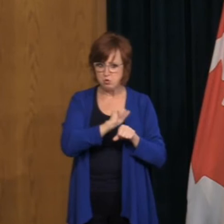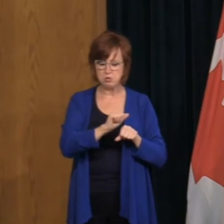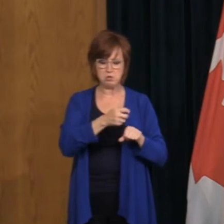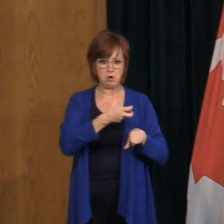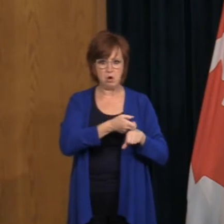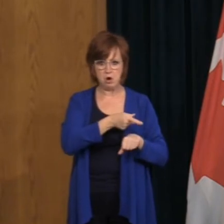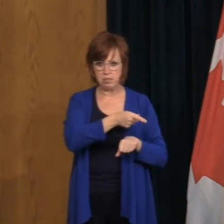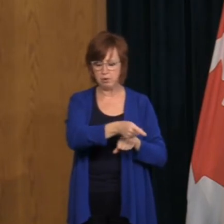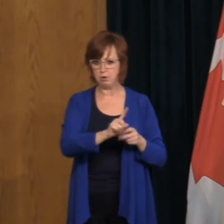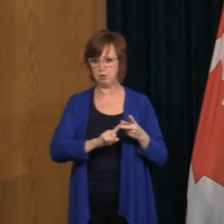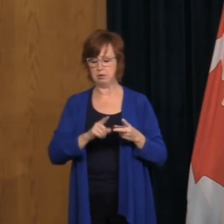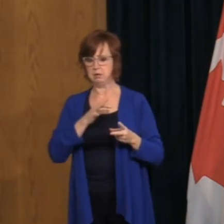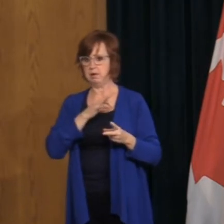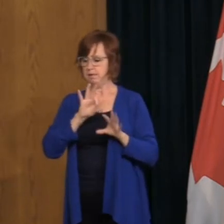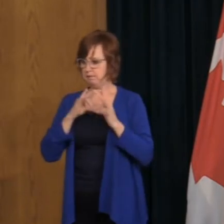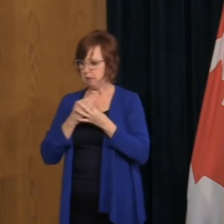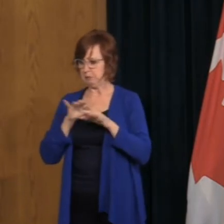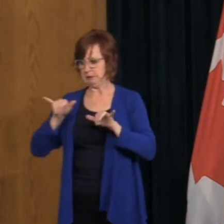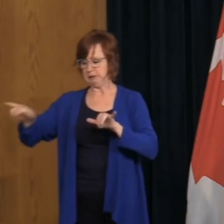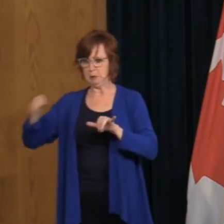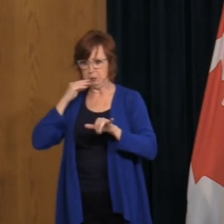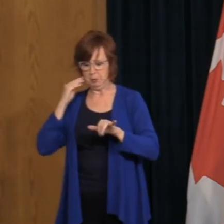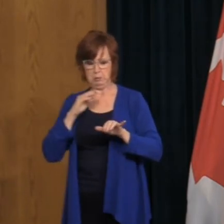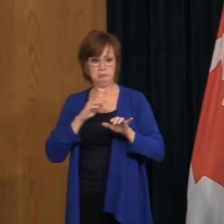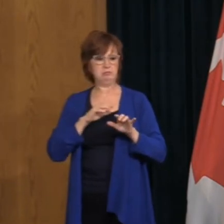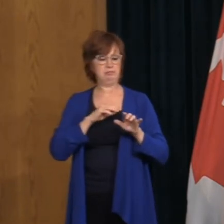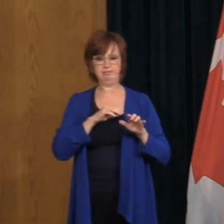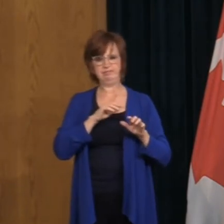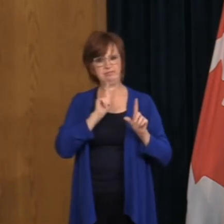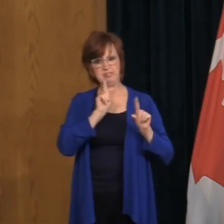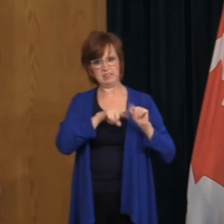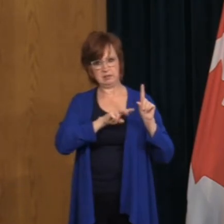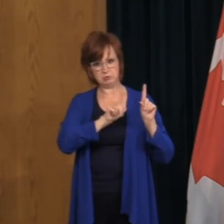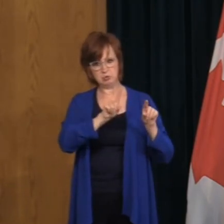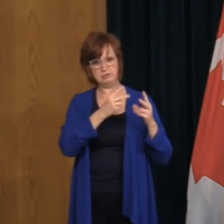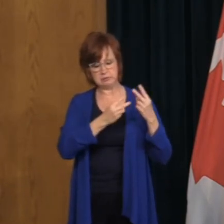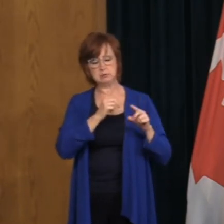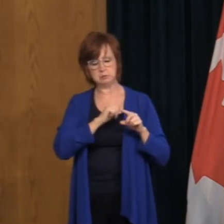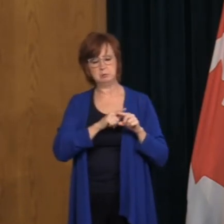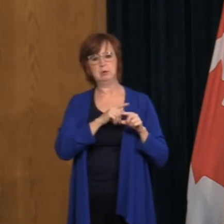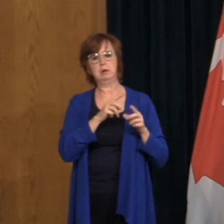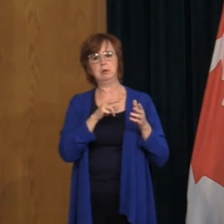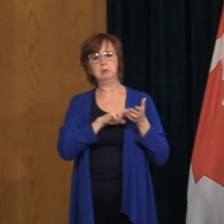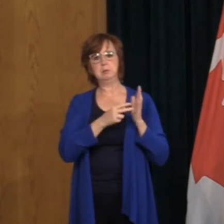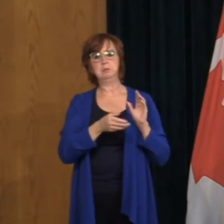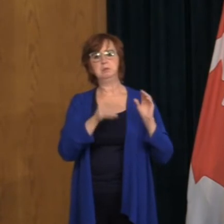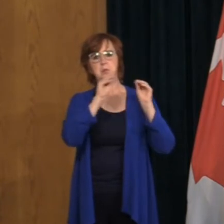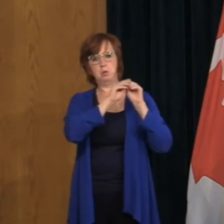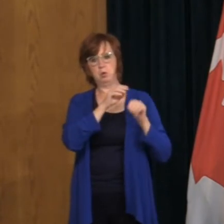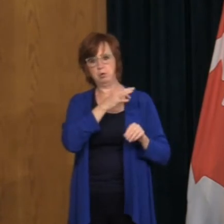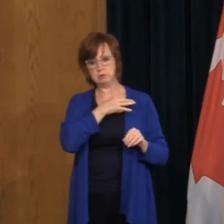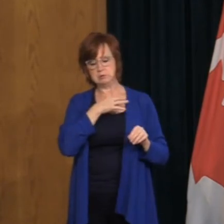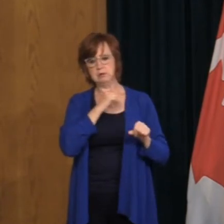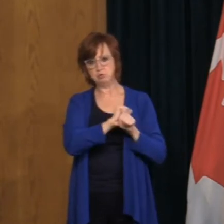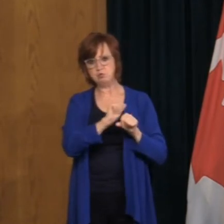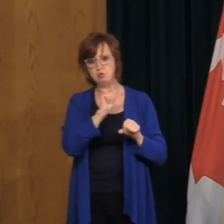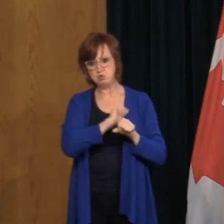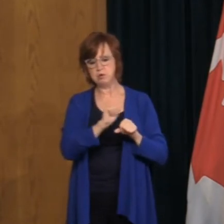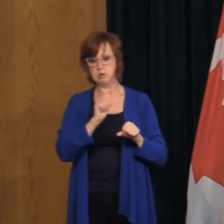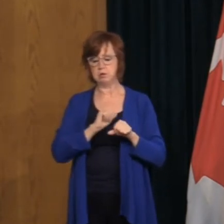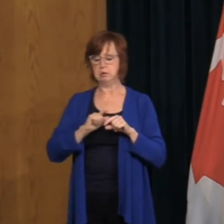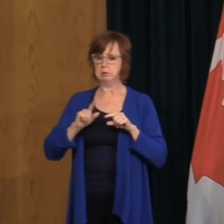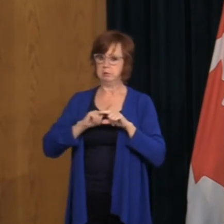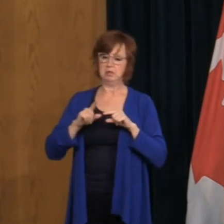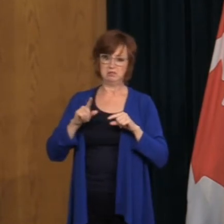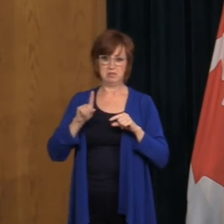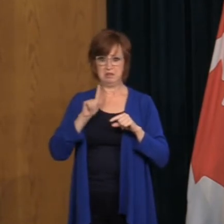reasons, well, these measures are working, and they're working well. And I would like to say that I understand the sacrifice that is being made by families